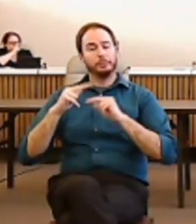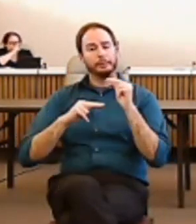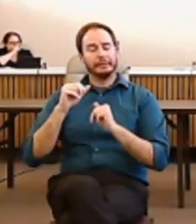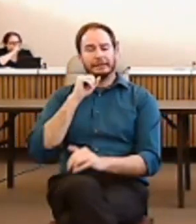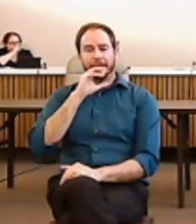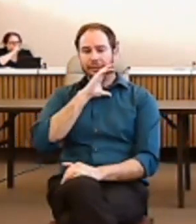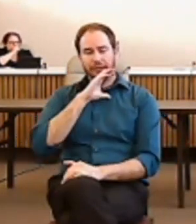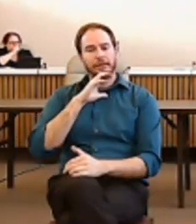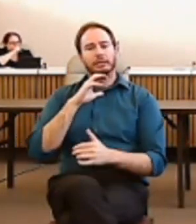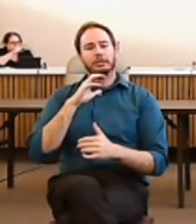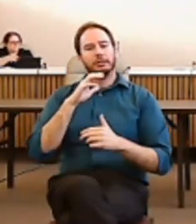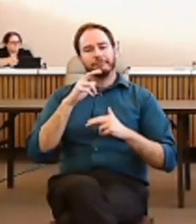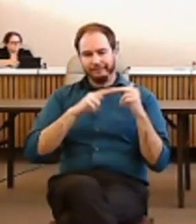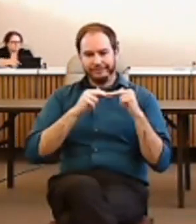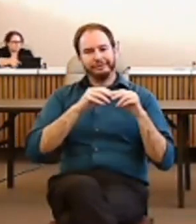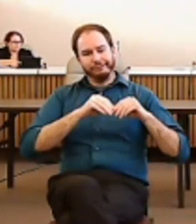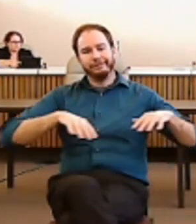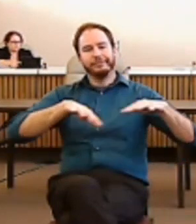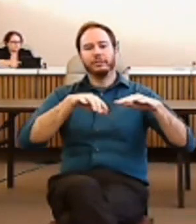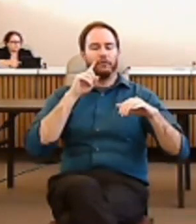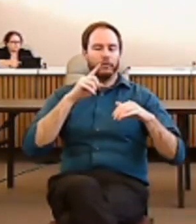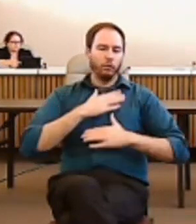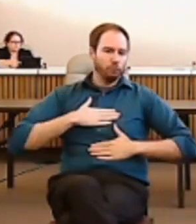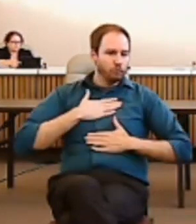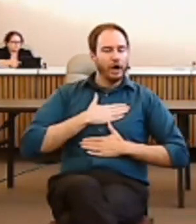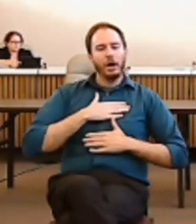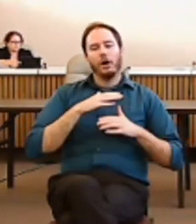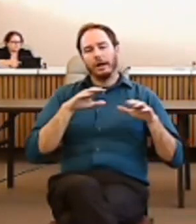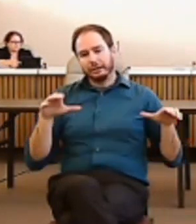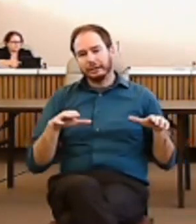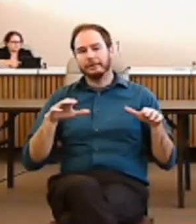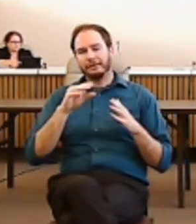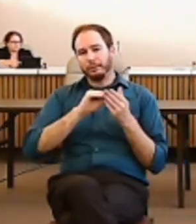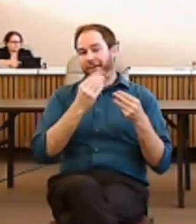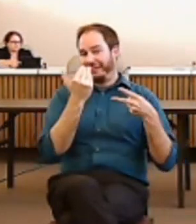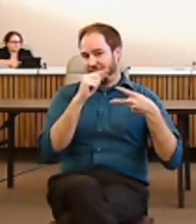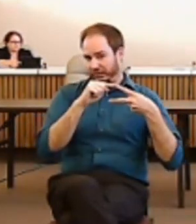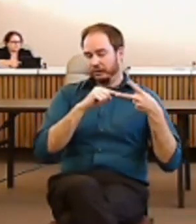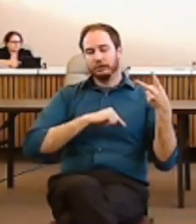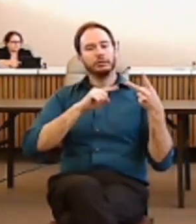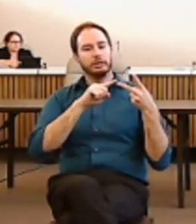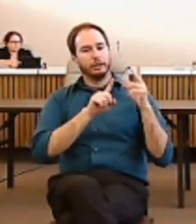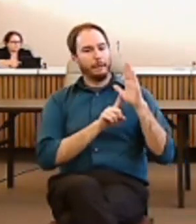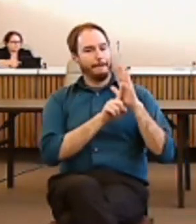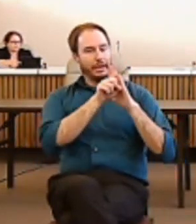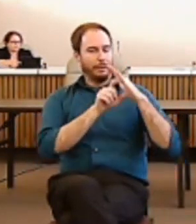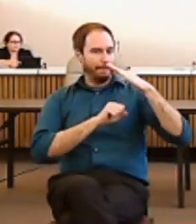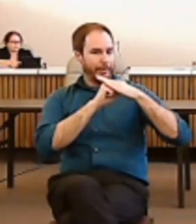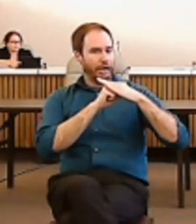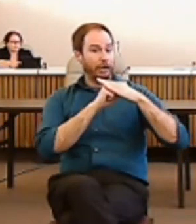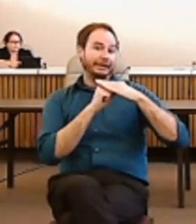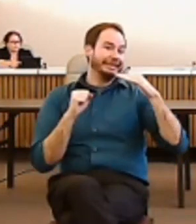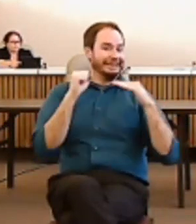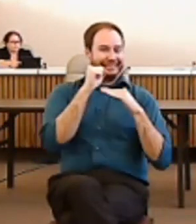living facility offering recreational amenities. That's application 15, and to have a building height of 53 feet.